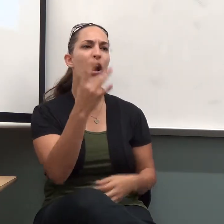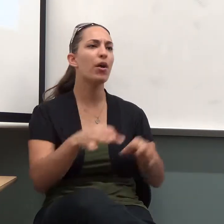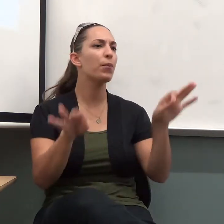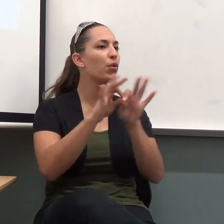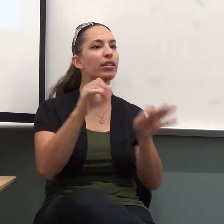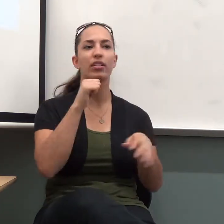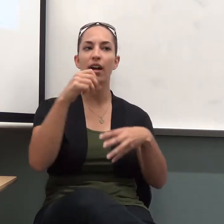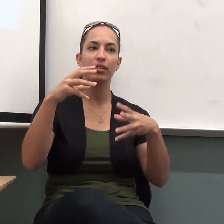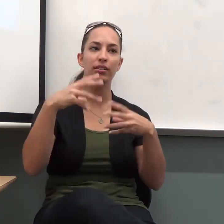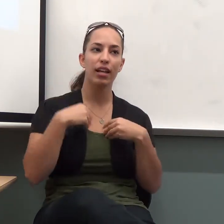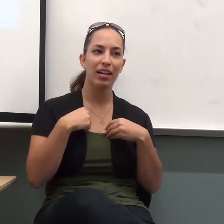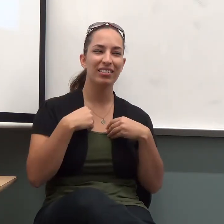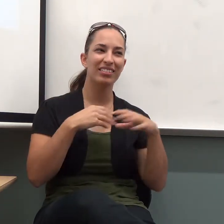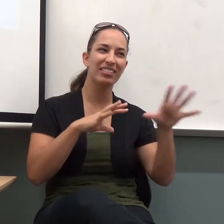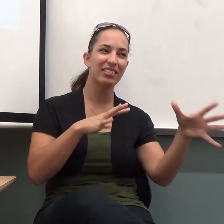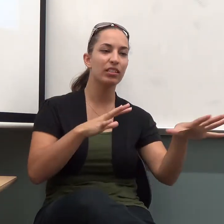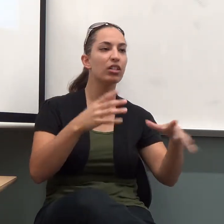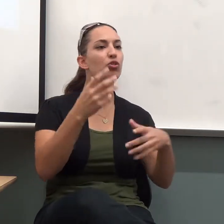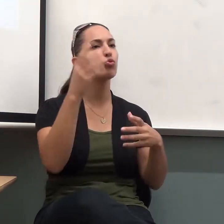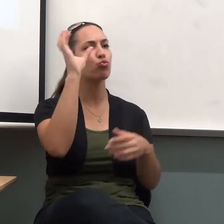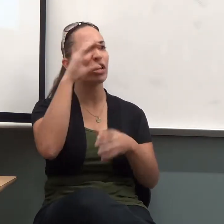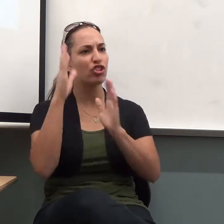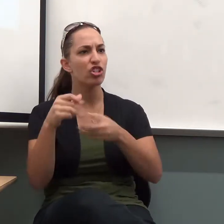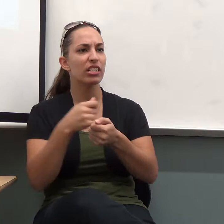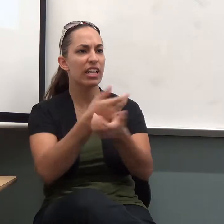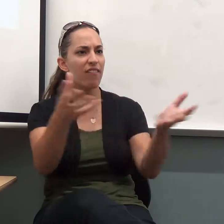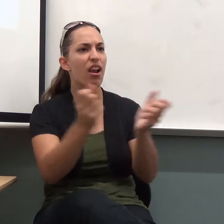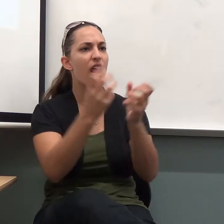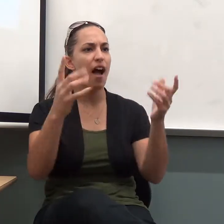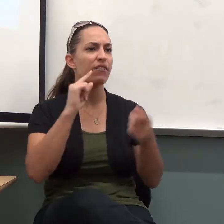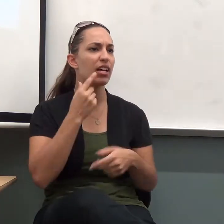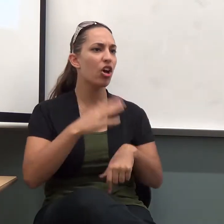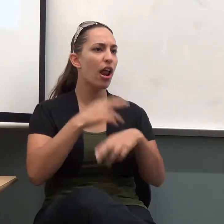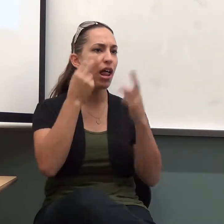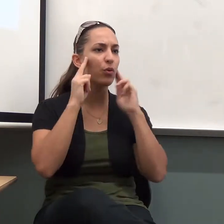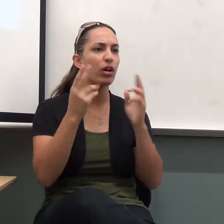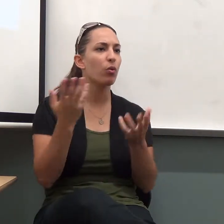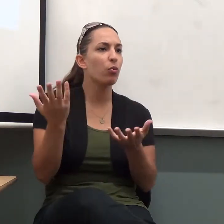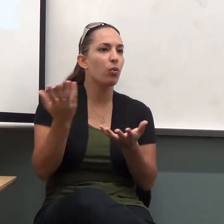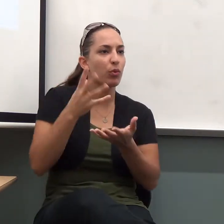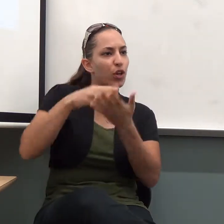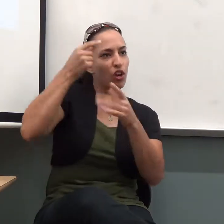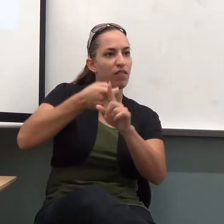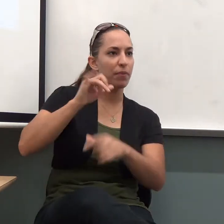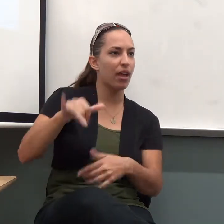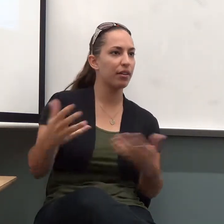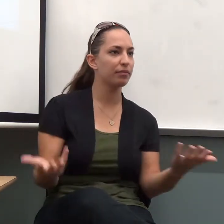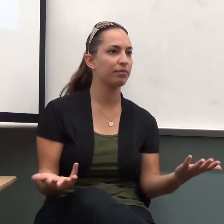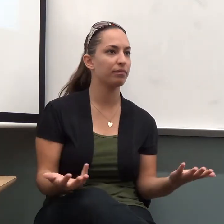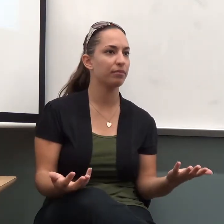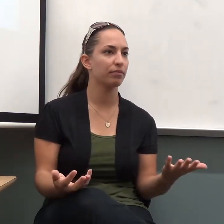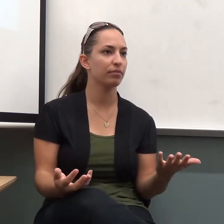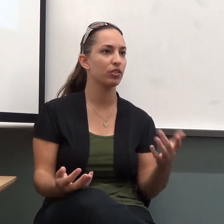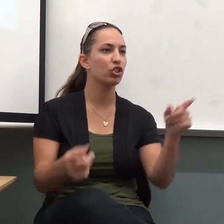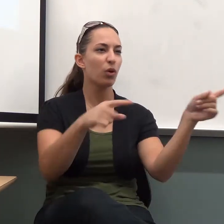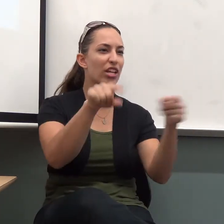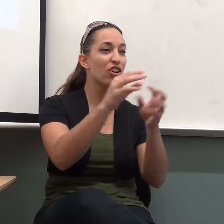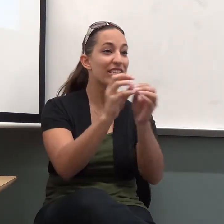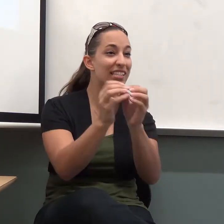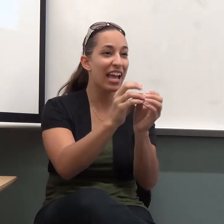on Halloween. Why is that valuable to know? What do we develop from this? You guys are saying it, you just aren't putting it into the I